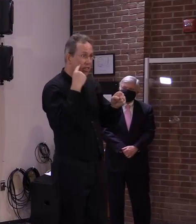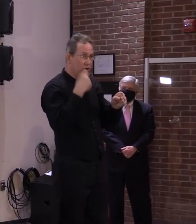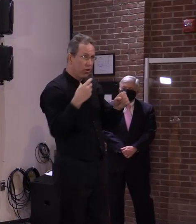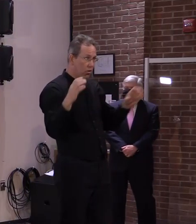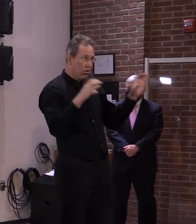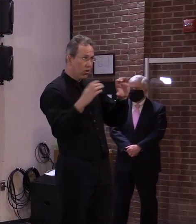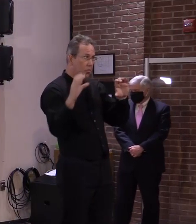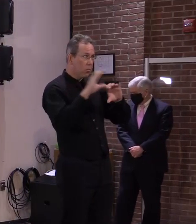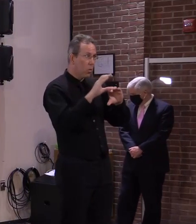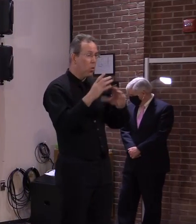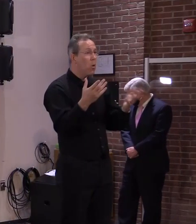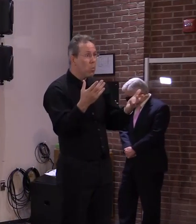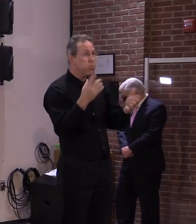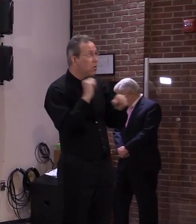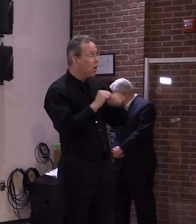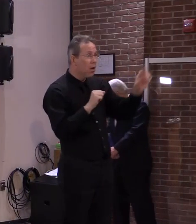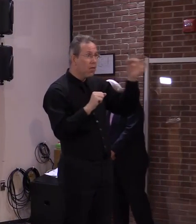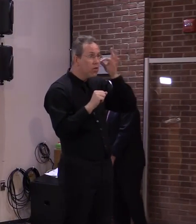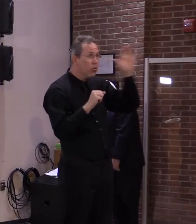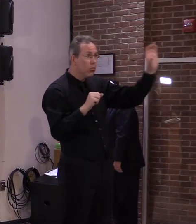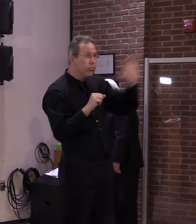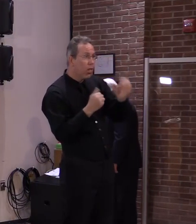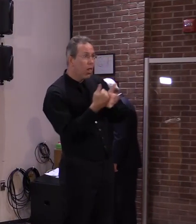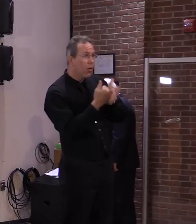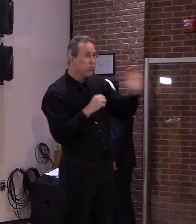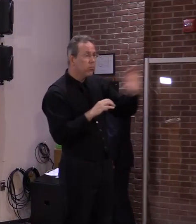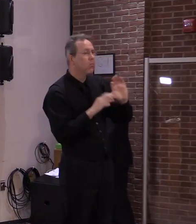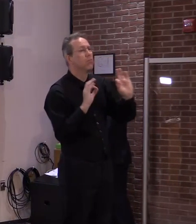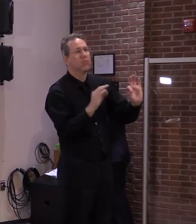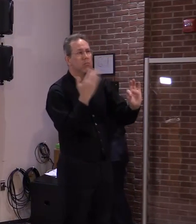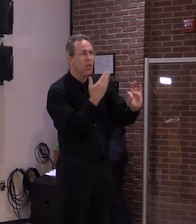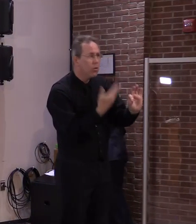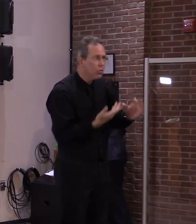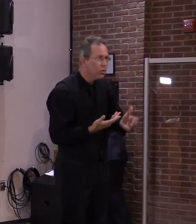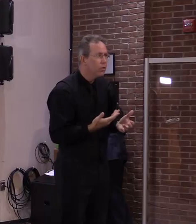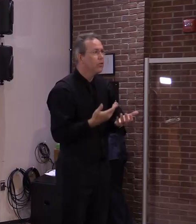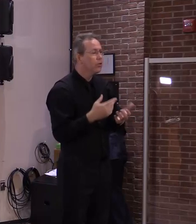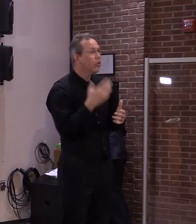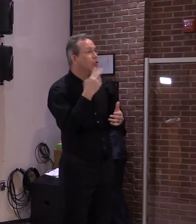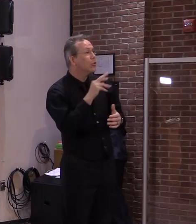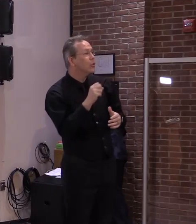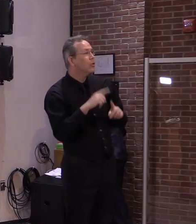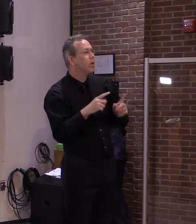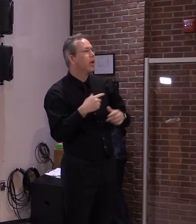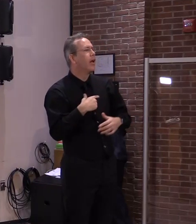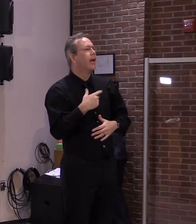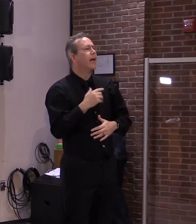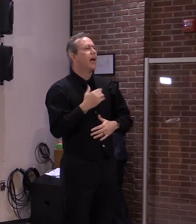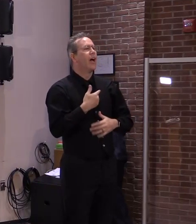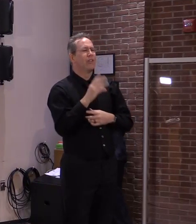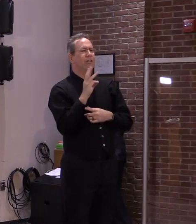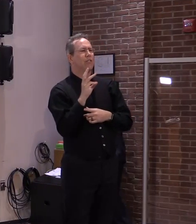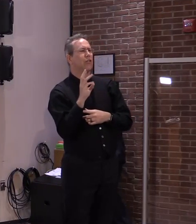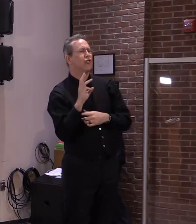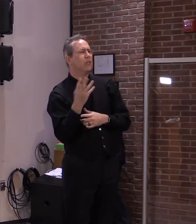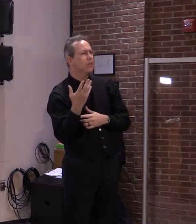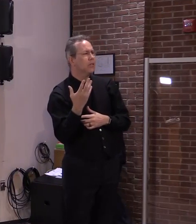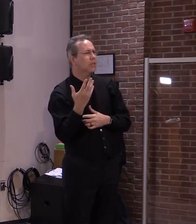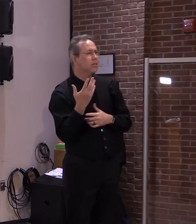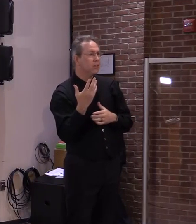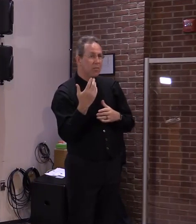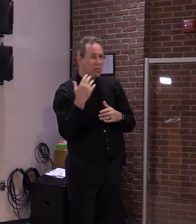beneficial and generous in a lot of respects. It went from 600, it's now at 300 each and every